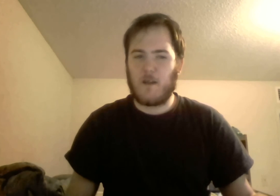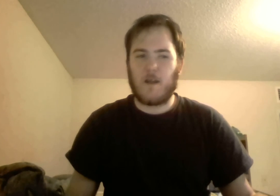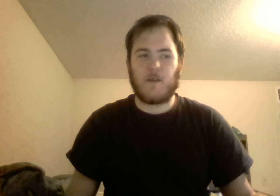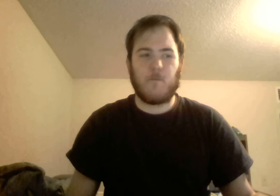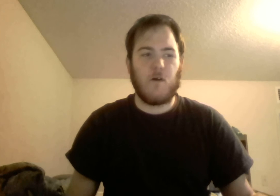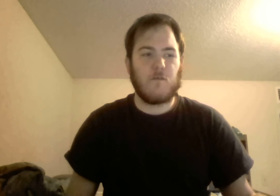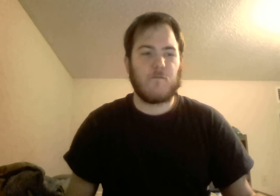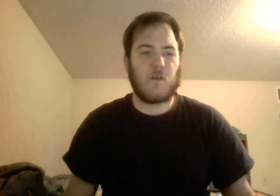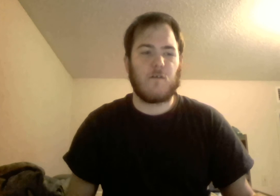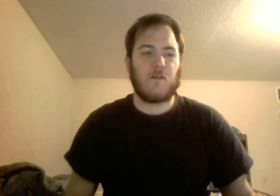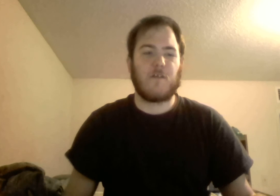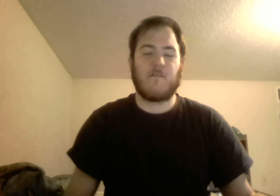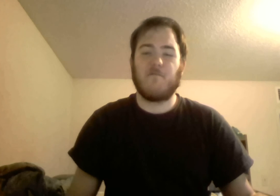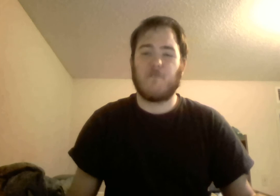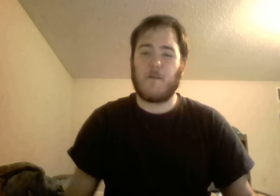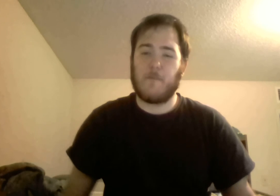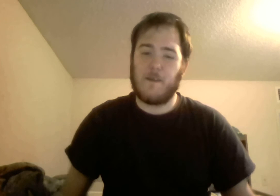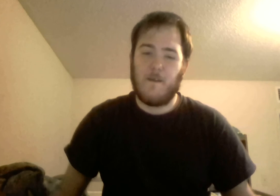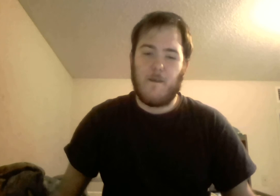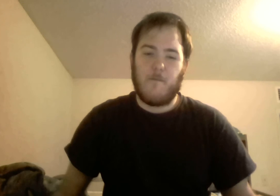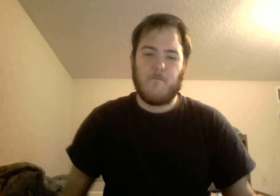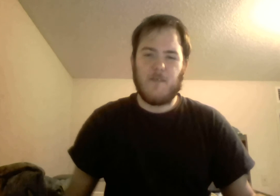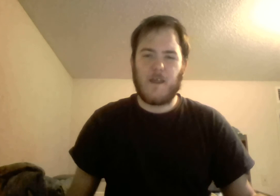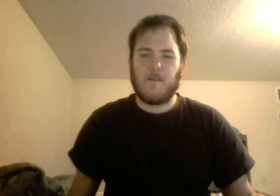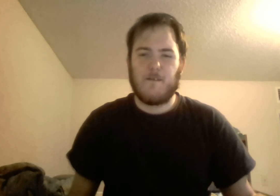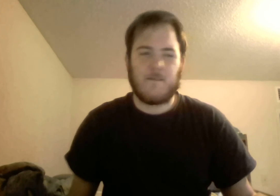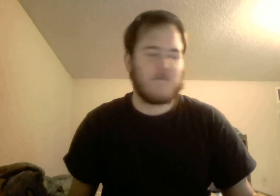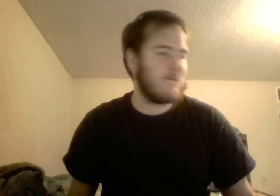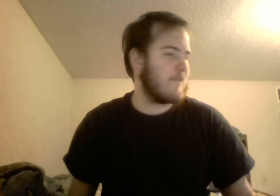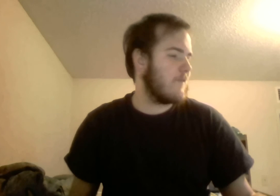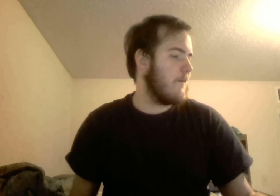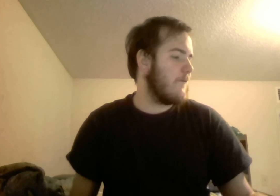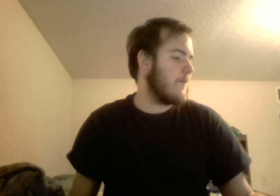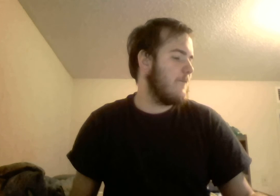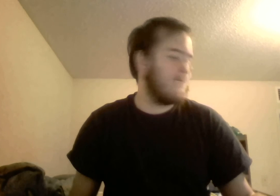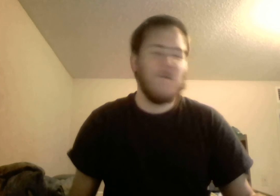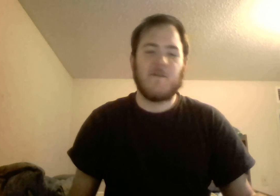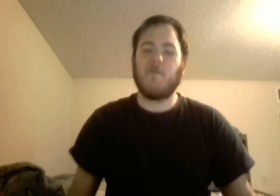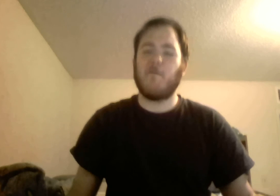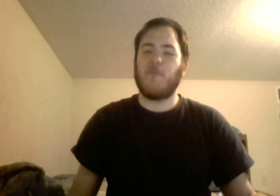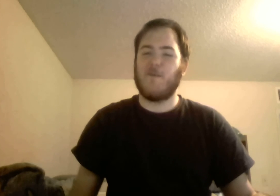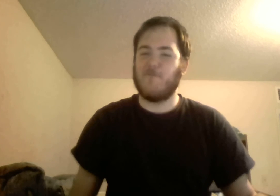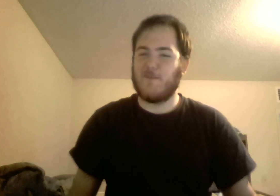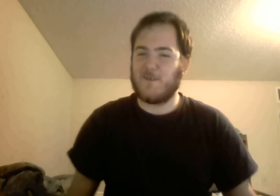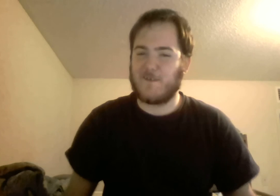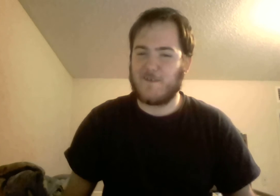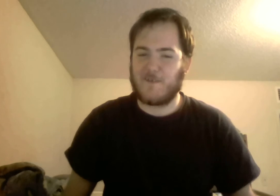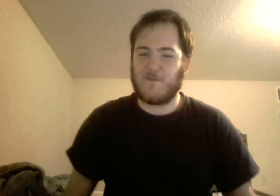I propose for the current cartel show, gotta be, yeah, actually, all of them. Hey, we got Bear vlog, there's one.